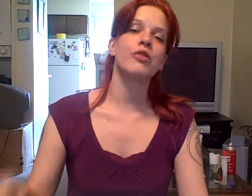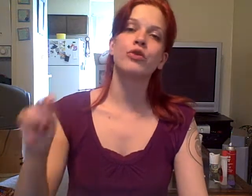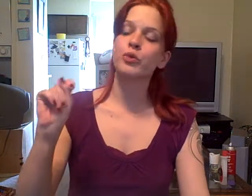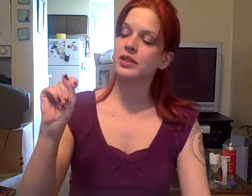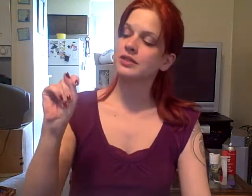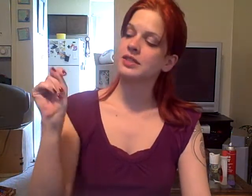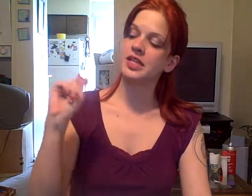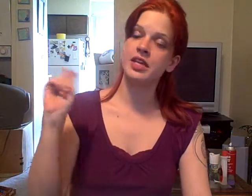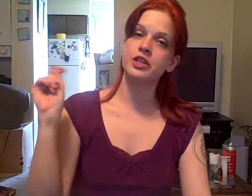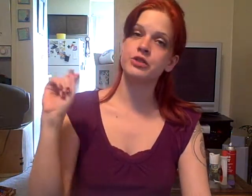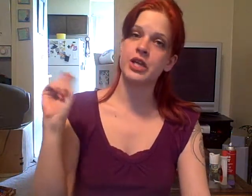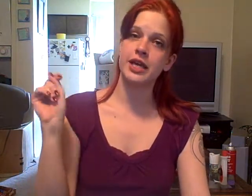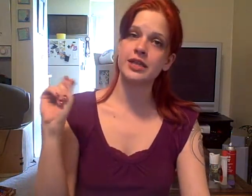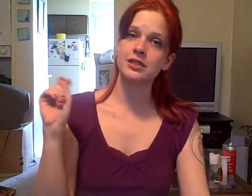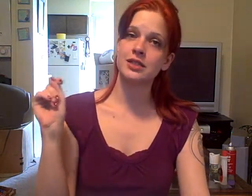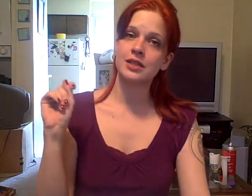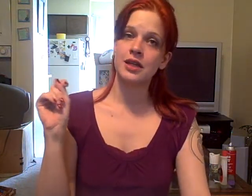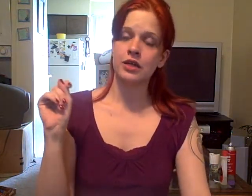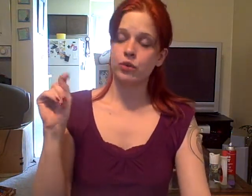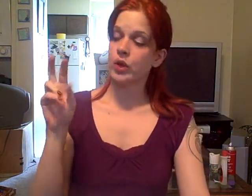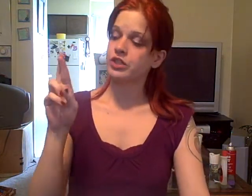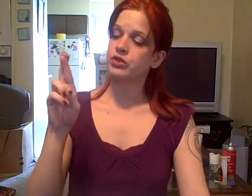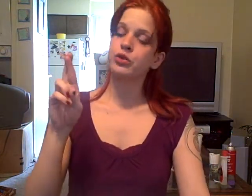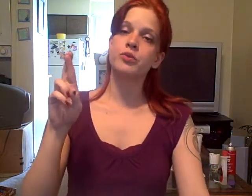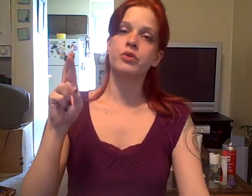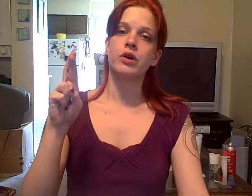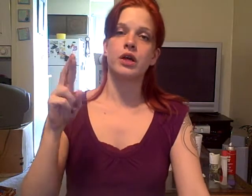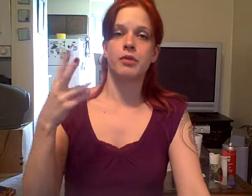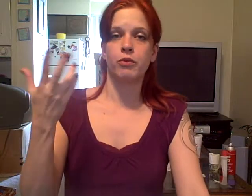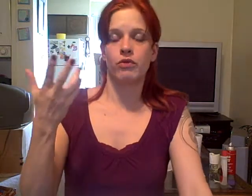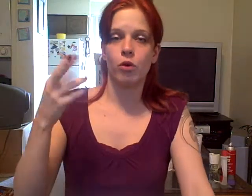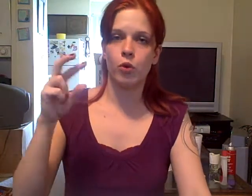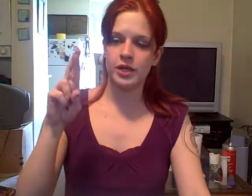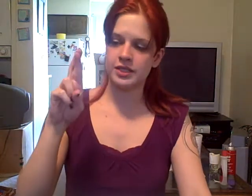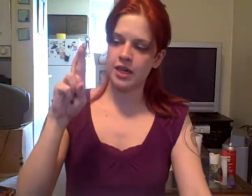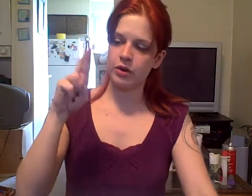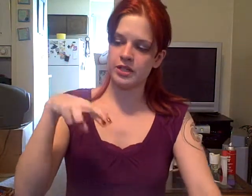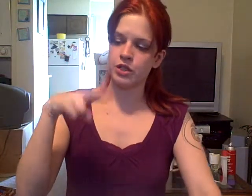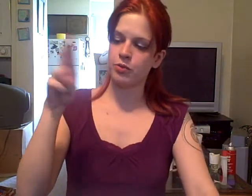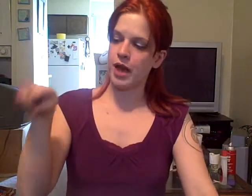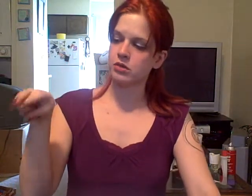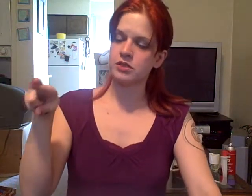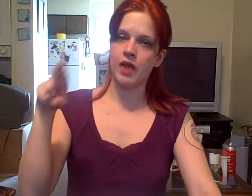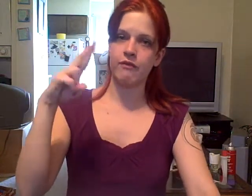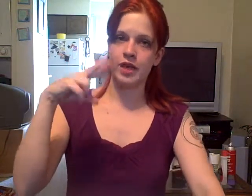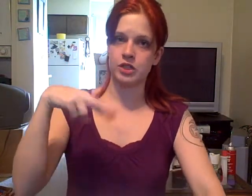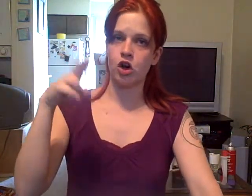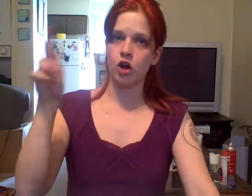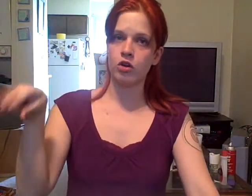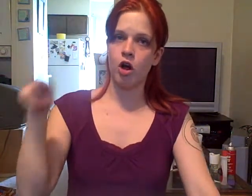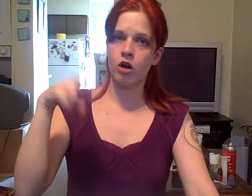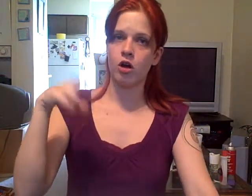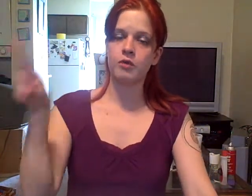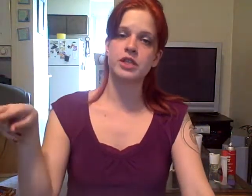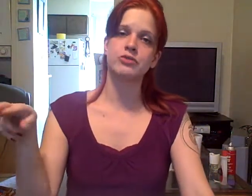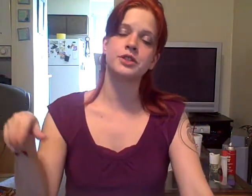Bathroom is the T and you shake it. Restroom, a more formal way to say it is you bounce flat face and R. RR means